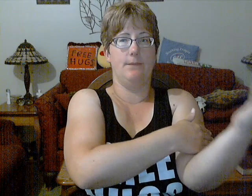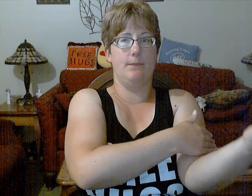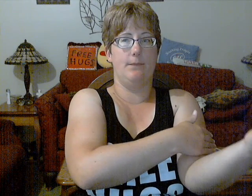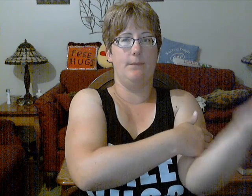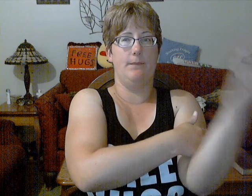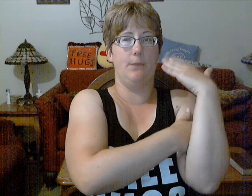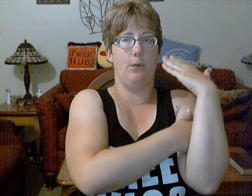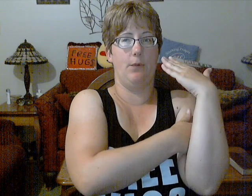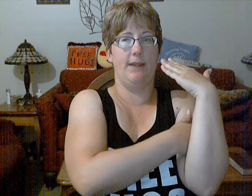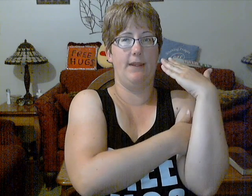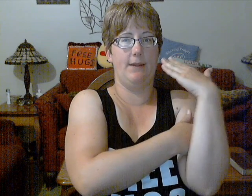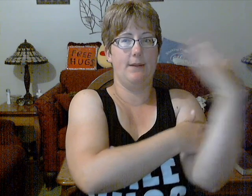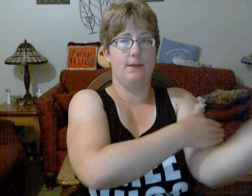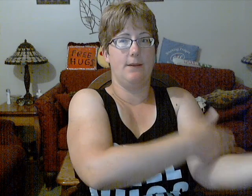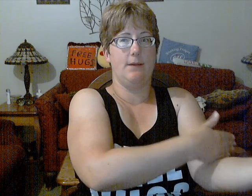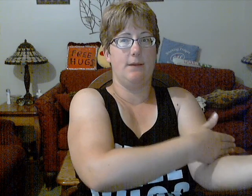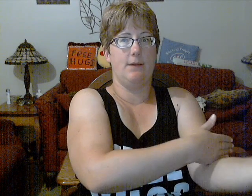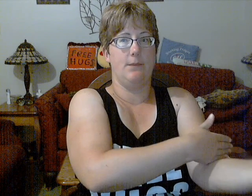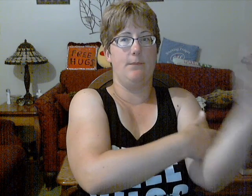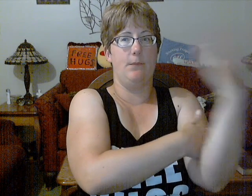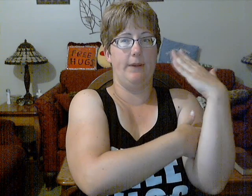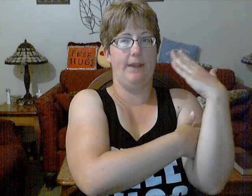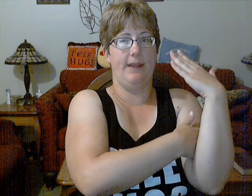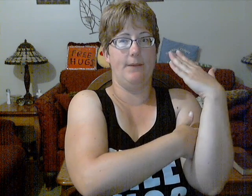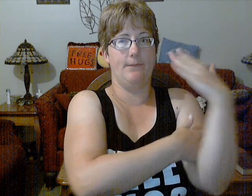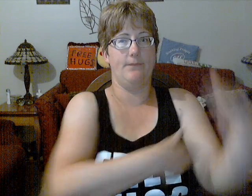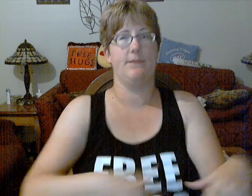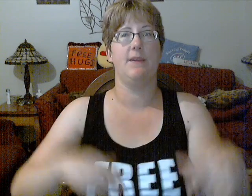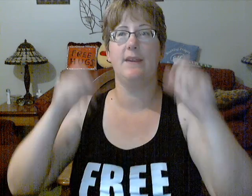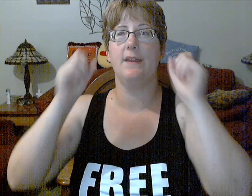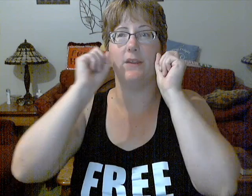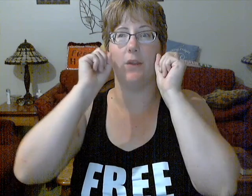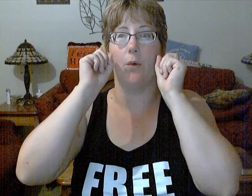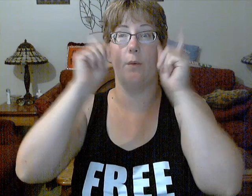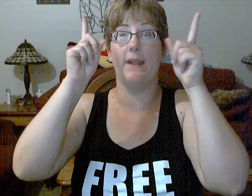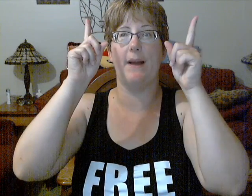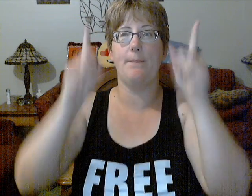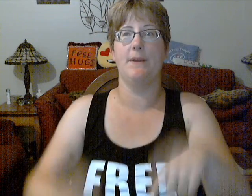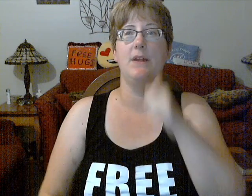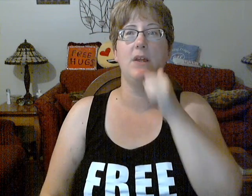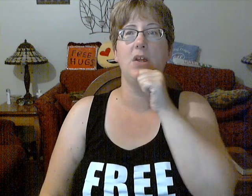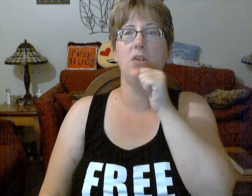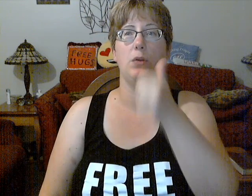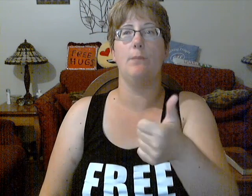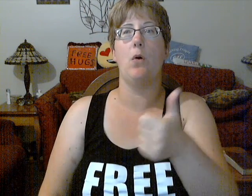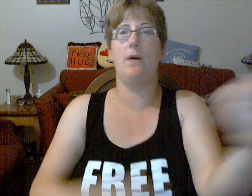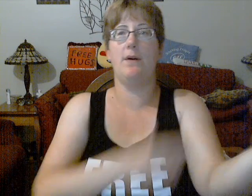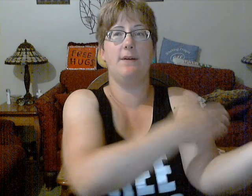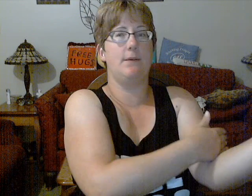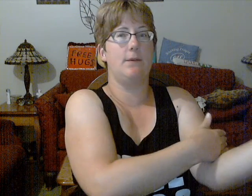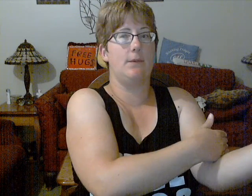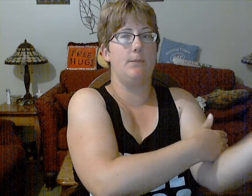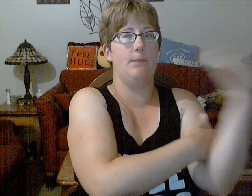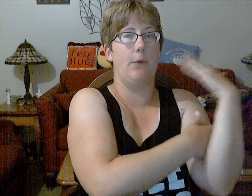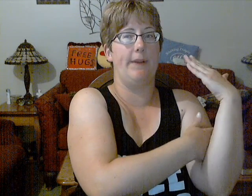Morning. Morning. So, up. Tomorrow. Morning.